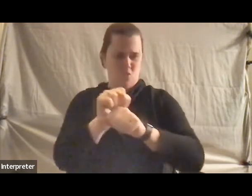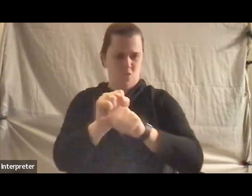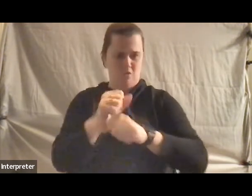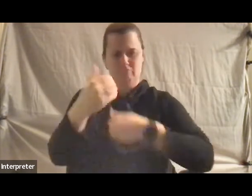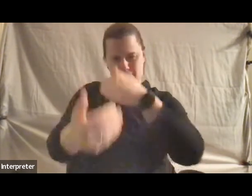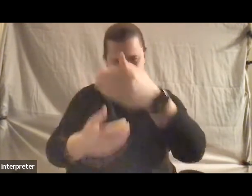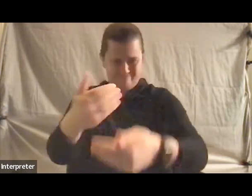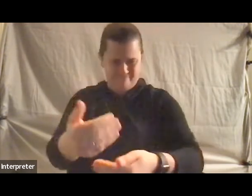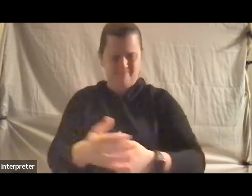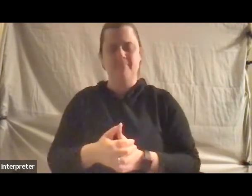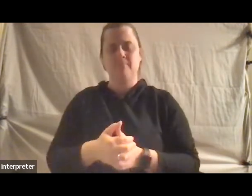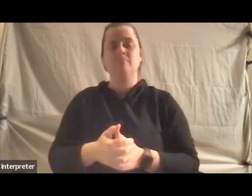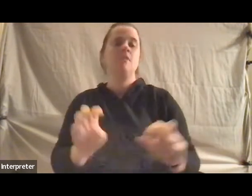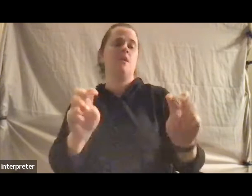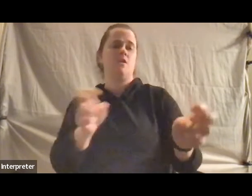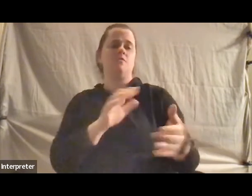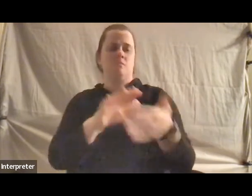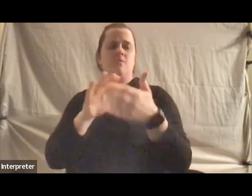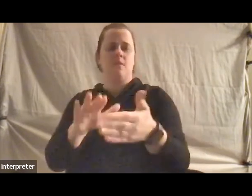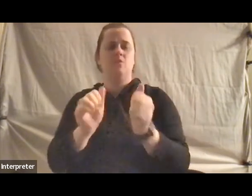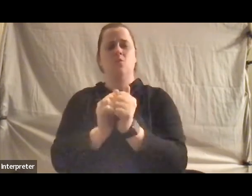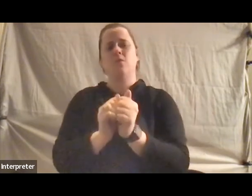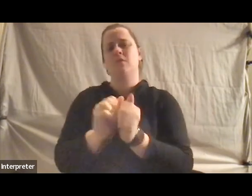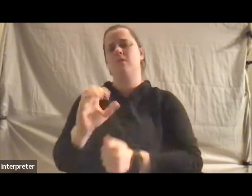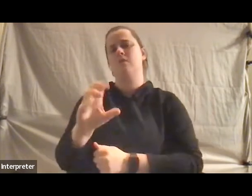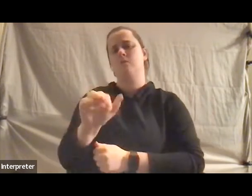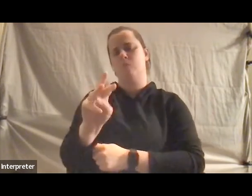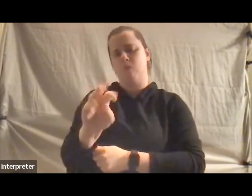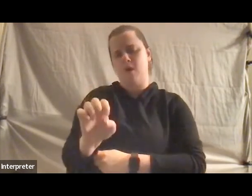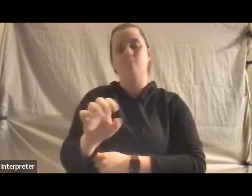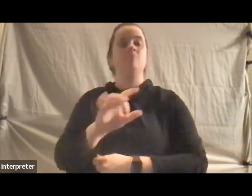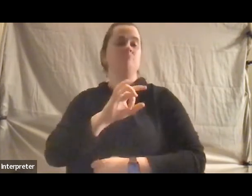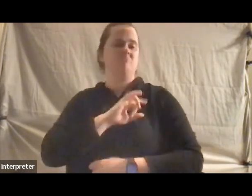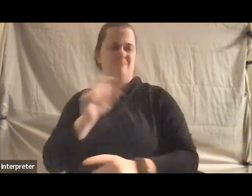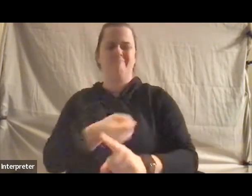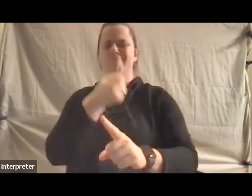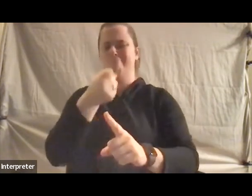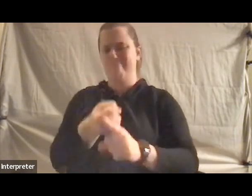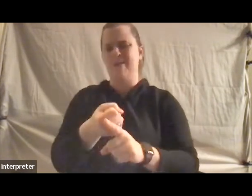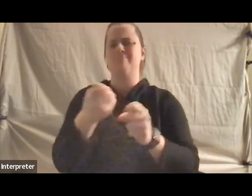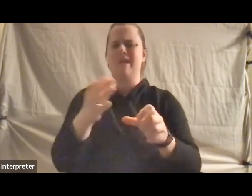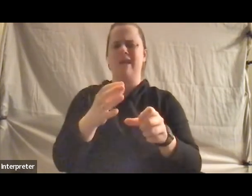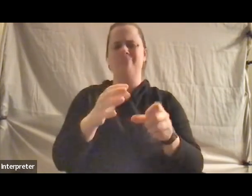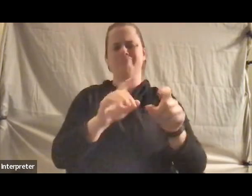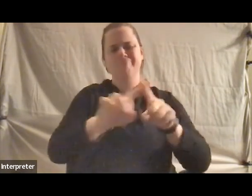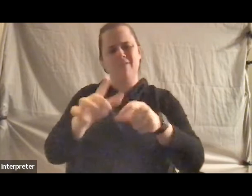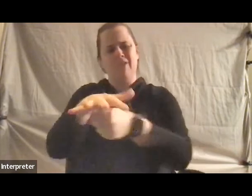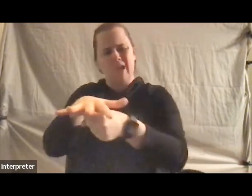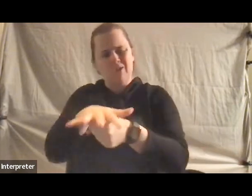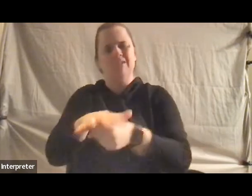issues that we are facing with crime and policing impact many areas of our community, including the health of our